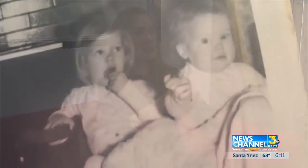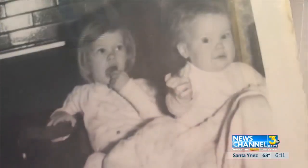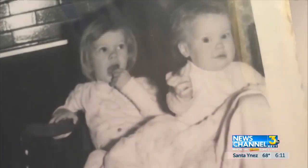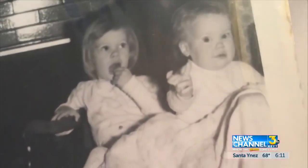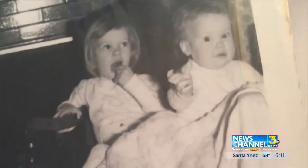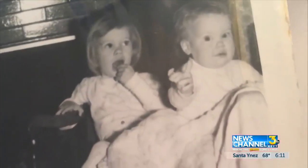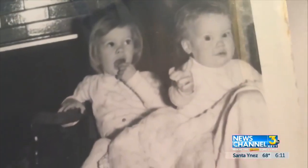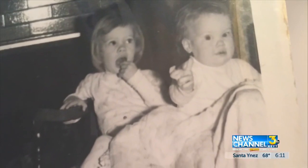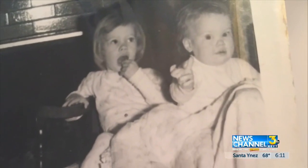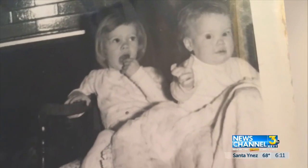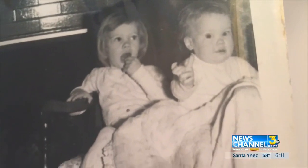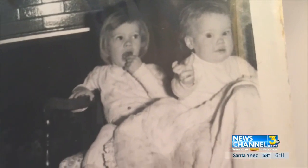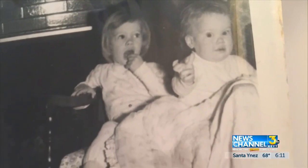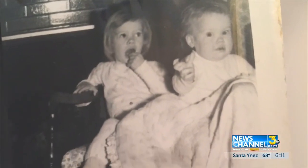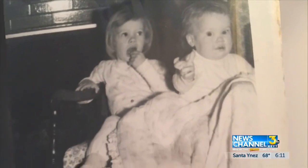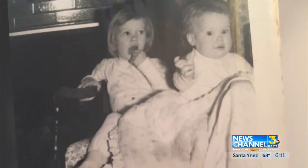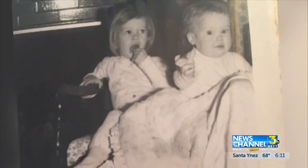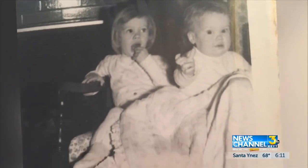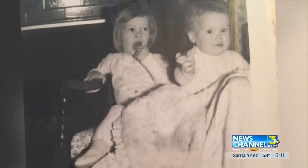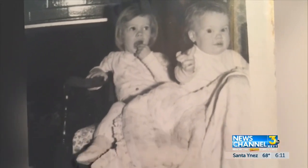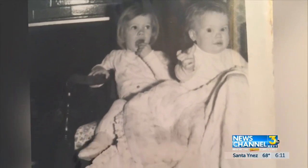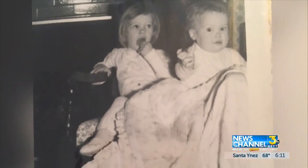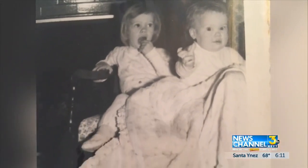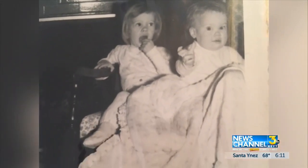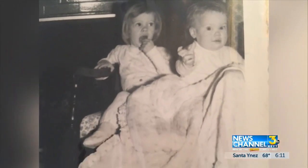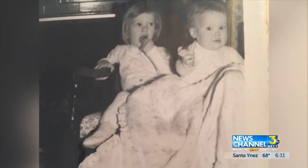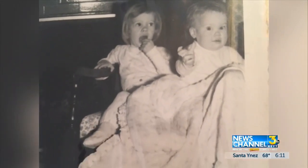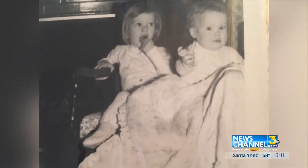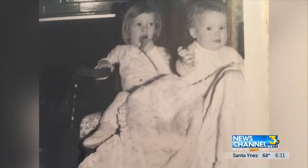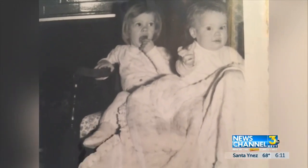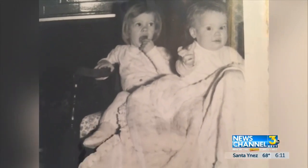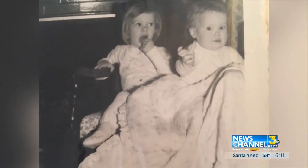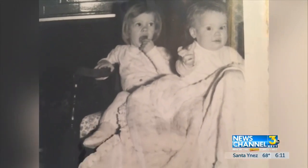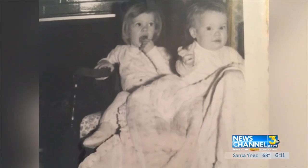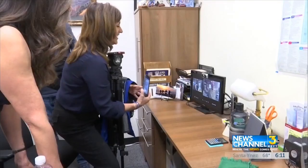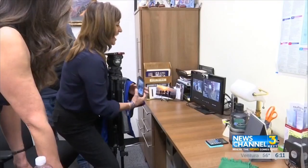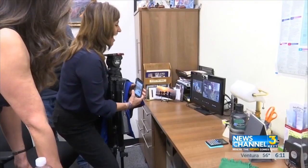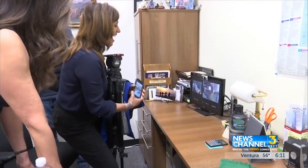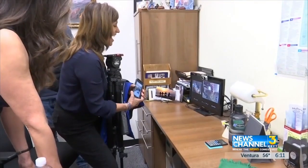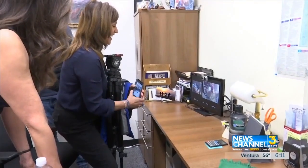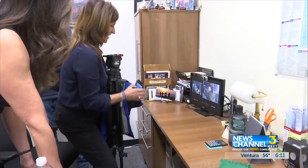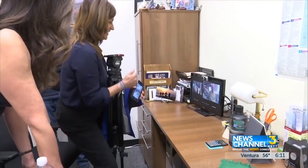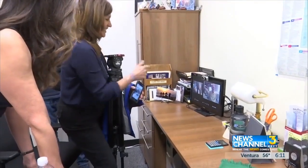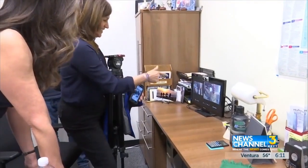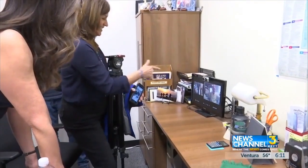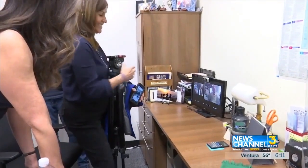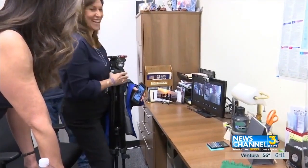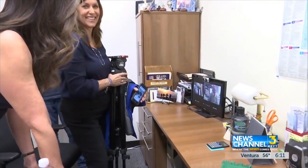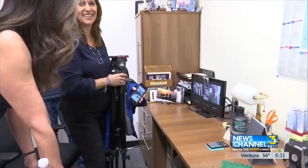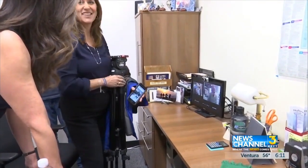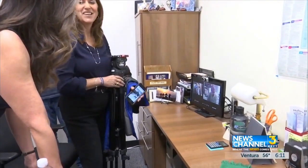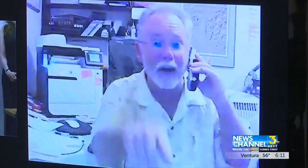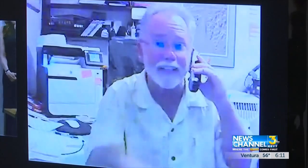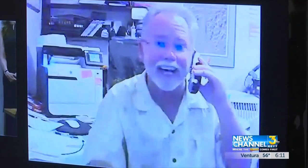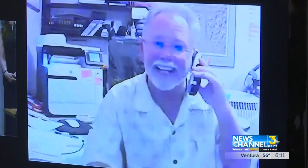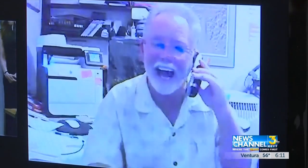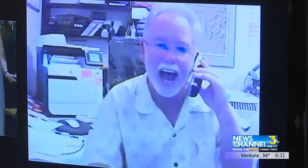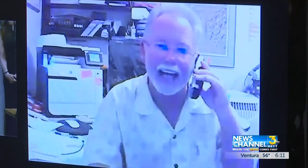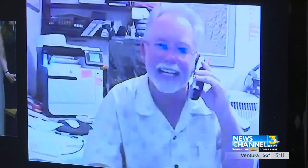up sign language, and I did take sign language classes at Santa Barbara City College. Hey, so here I am. Her mentor, Larry Littleton,